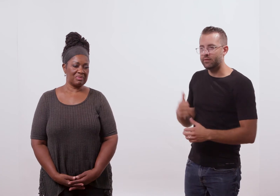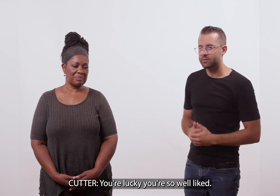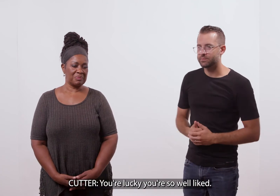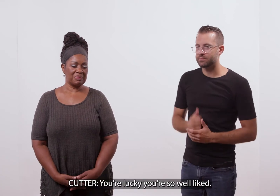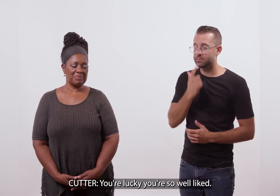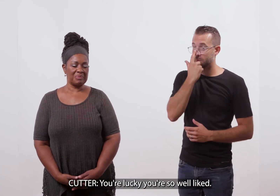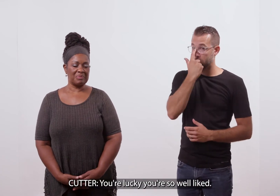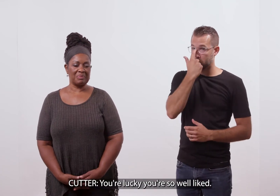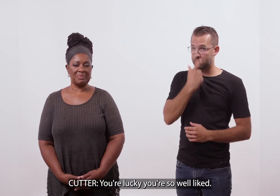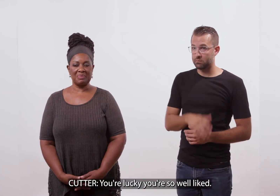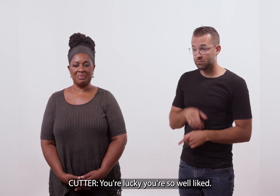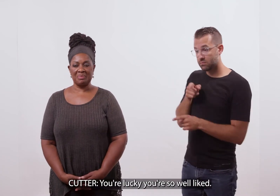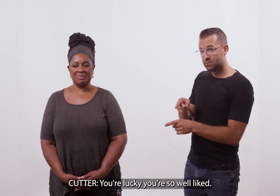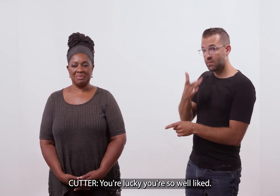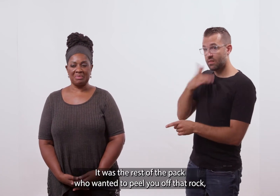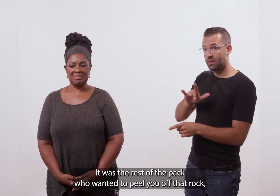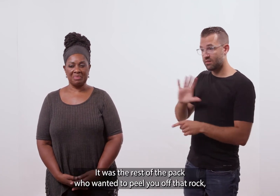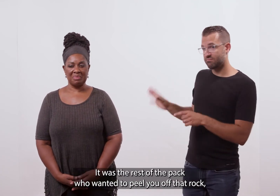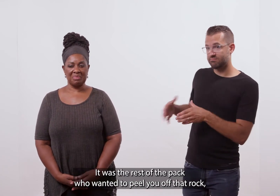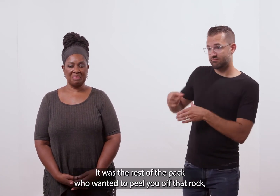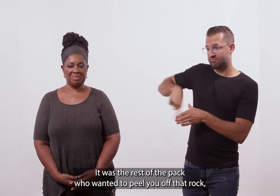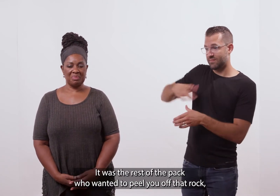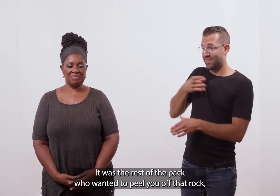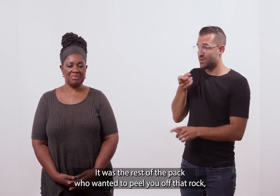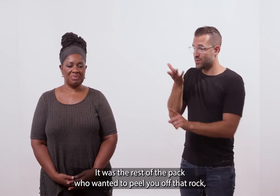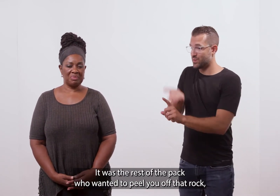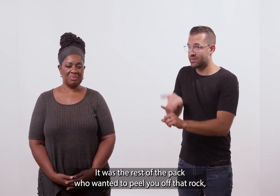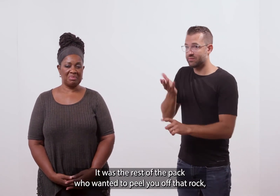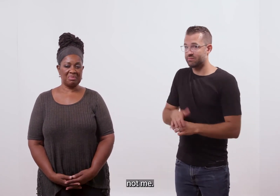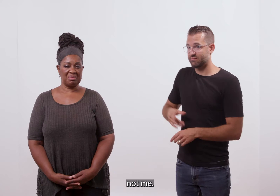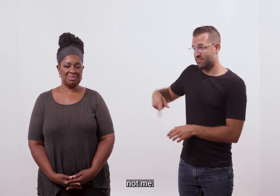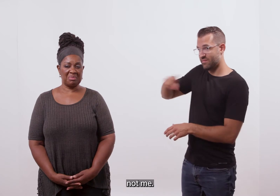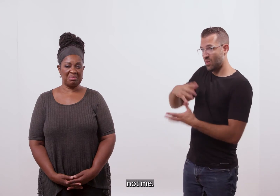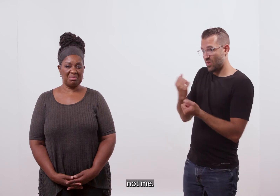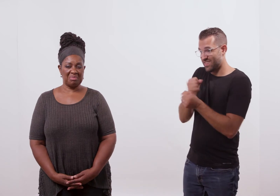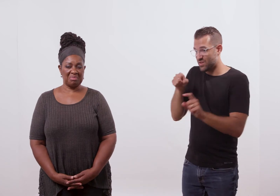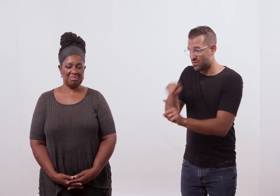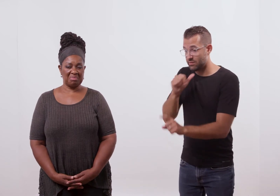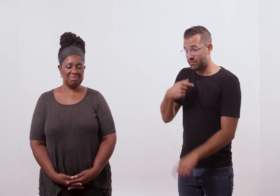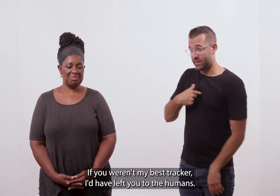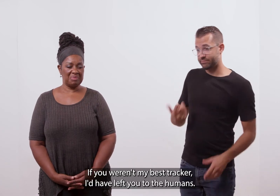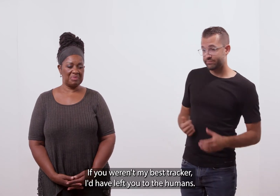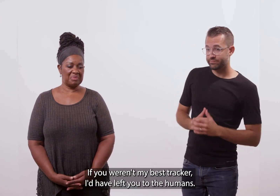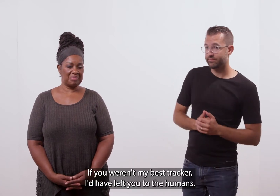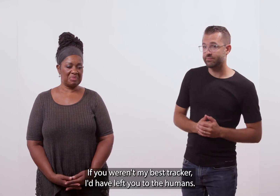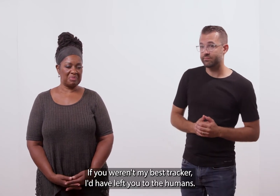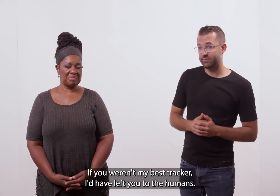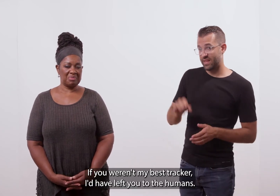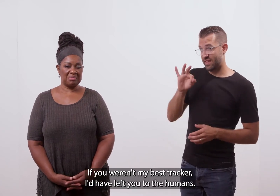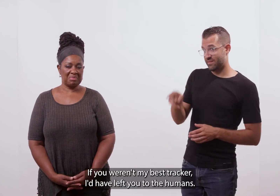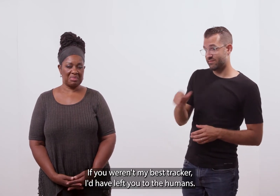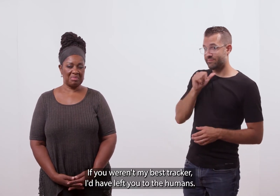You're lucky you're so well liked. It was the rest of the pack who wanted to peel you off that rock, not me. If you weren't my best